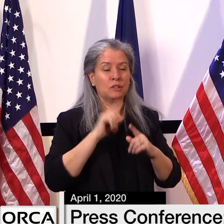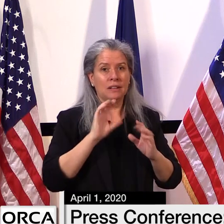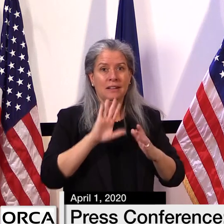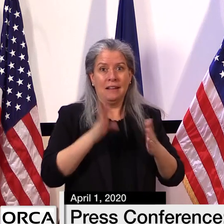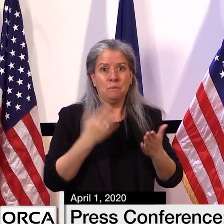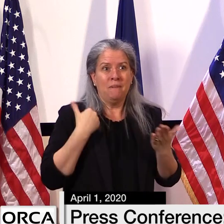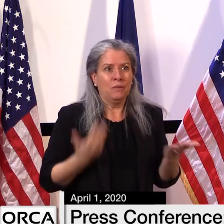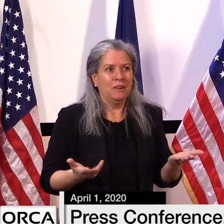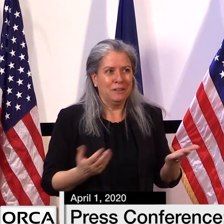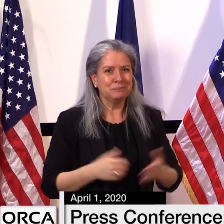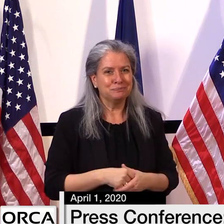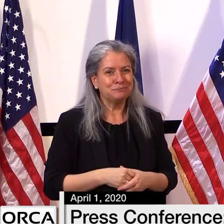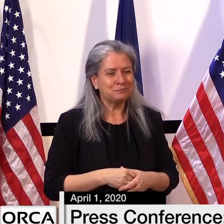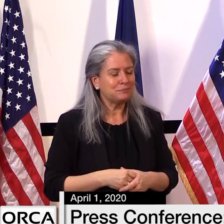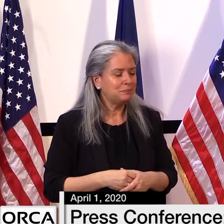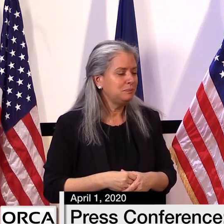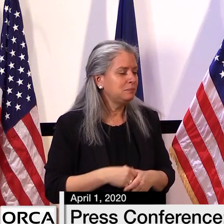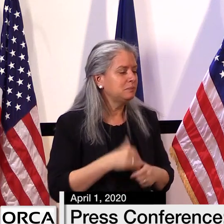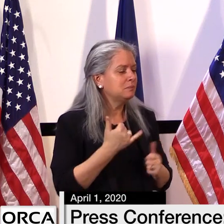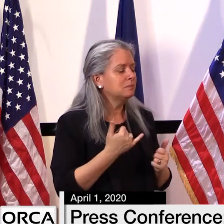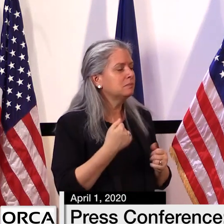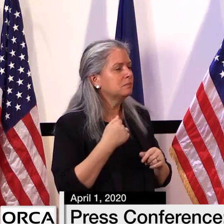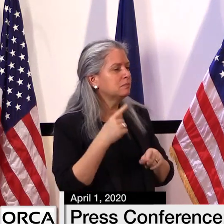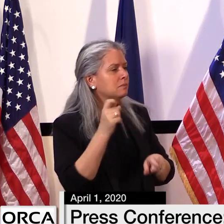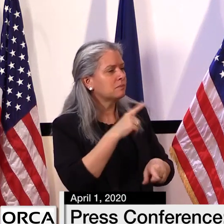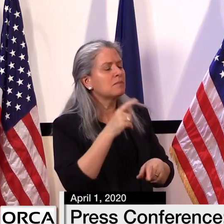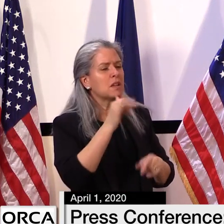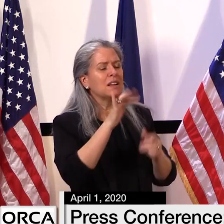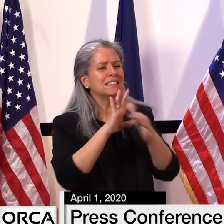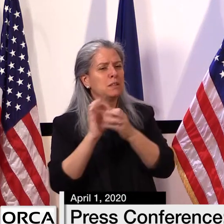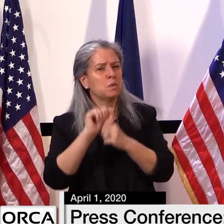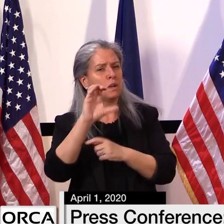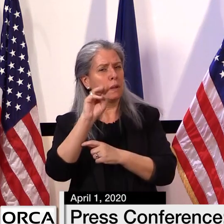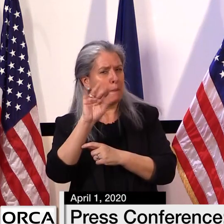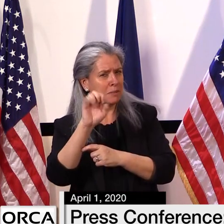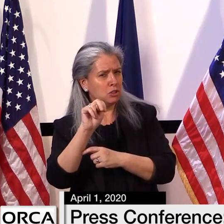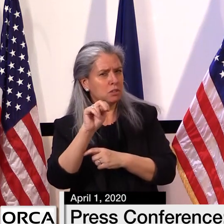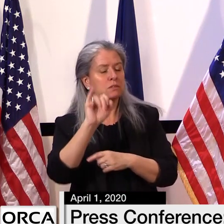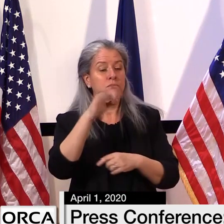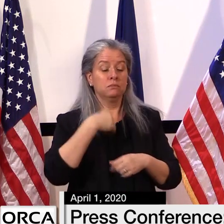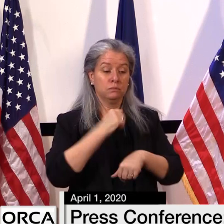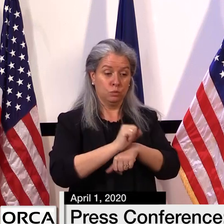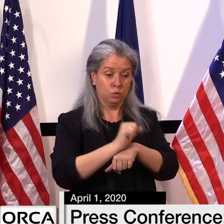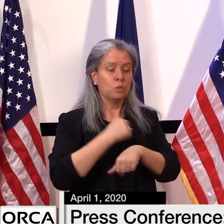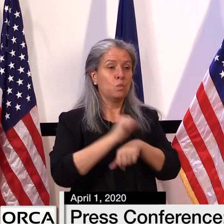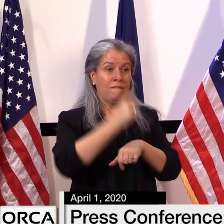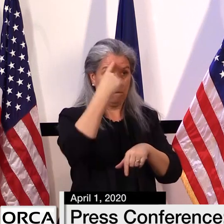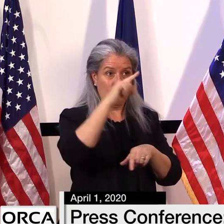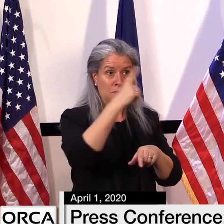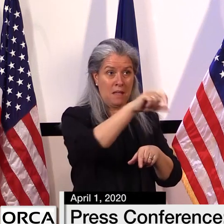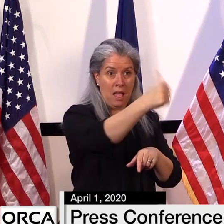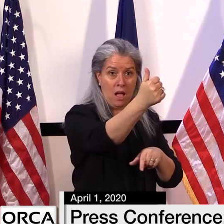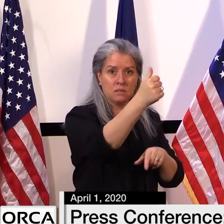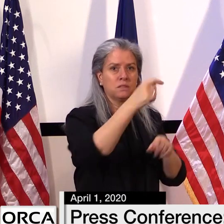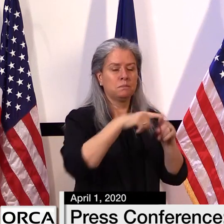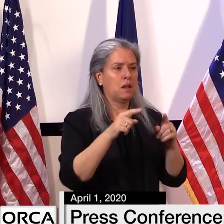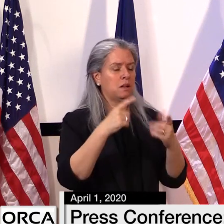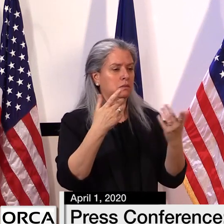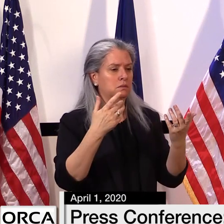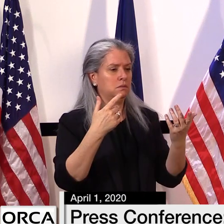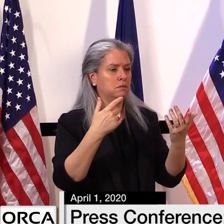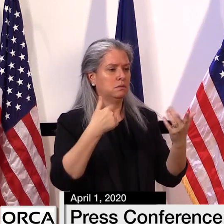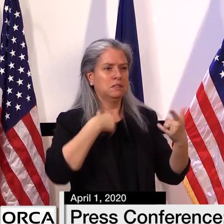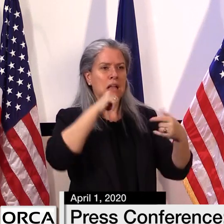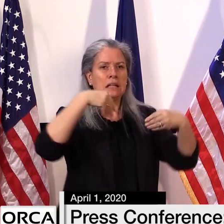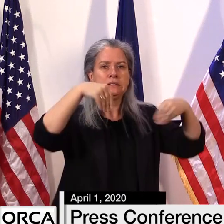How about on the commission side where people are employed, they are working for somebody else, but their wages are going to go way down, so